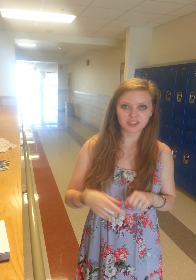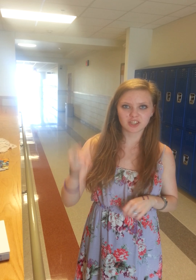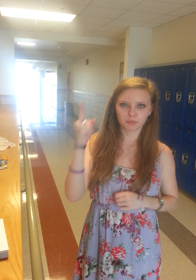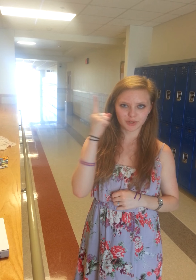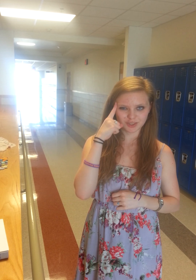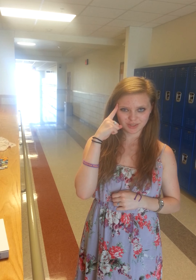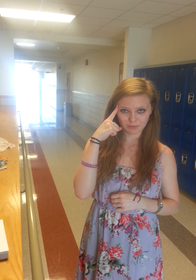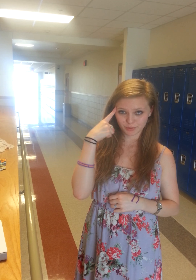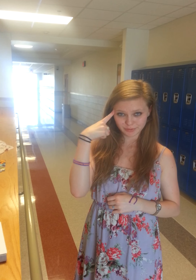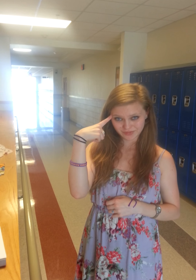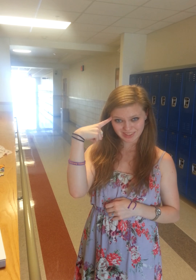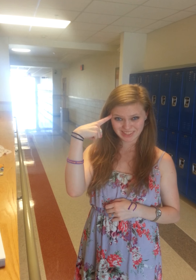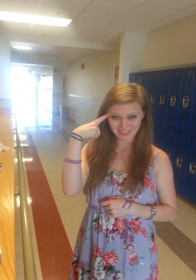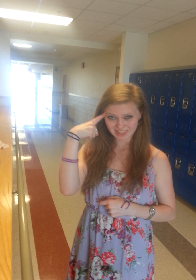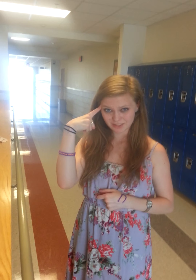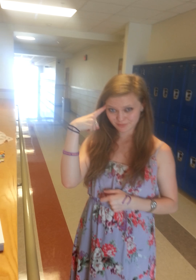going to point to your temple. Think.